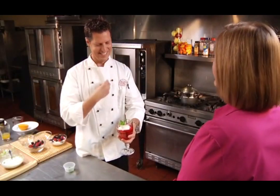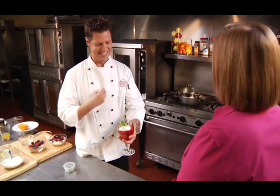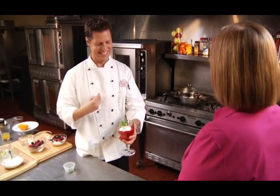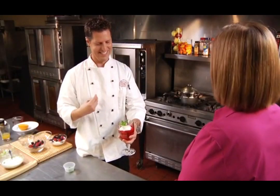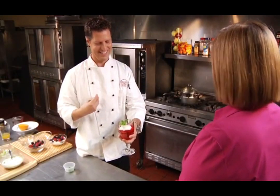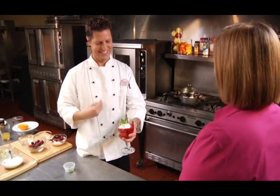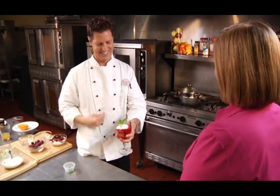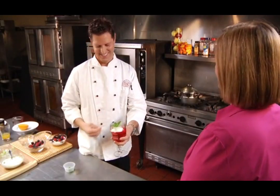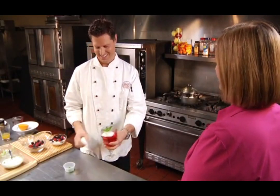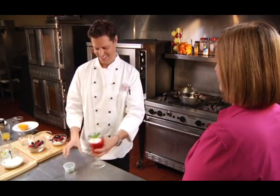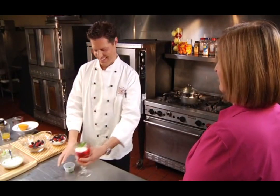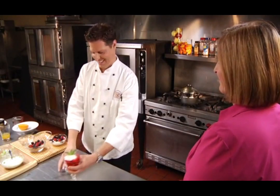Beautiful!